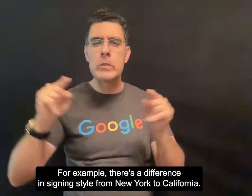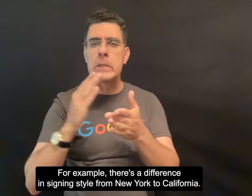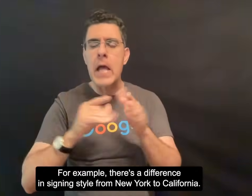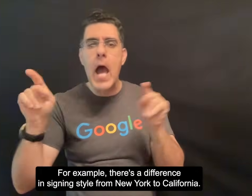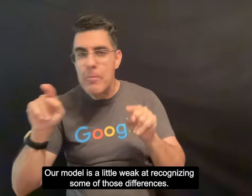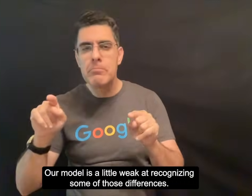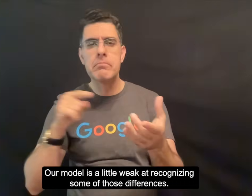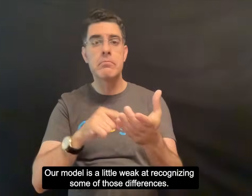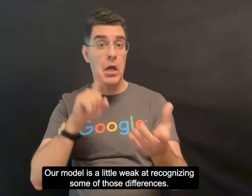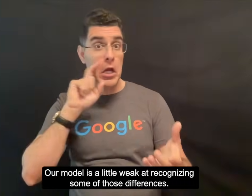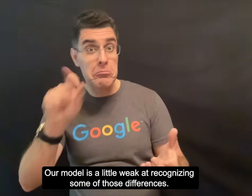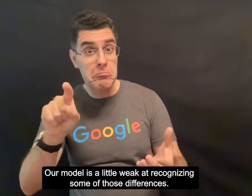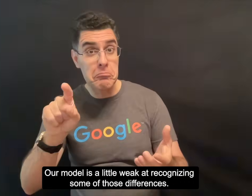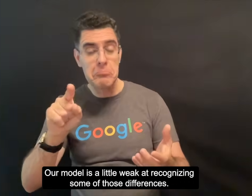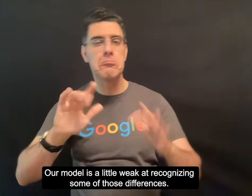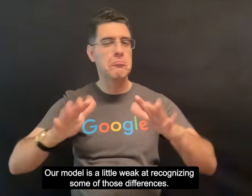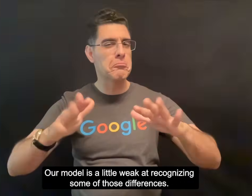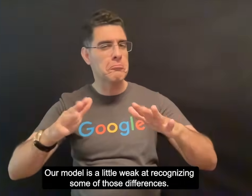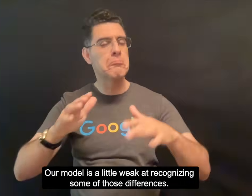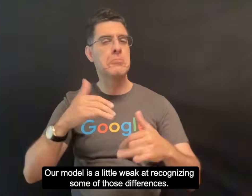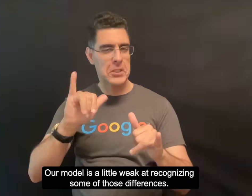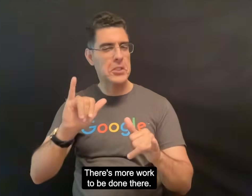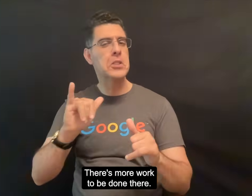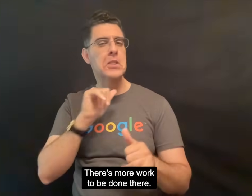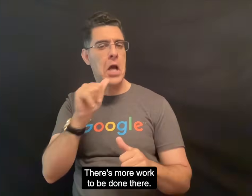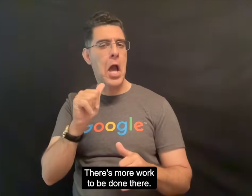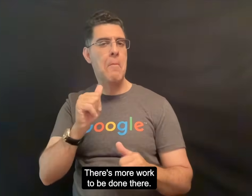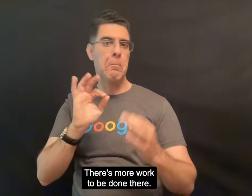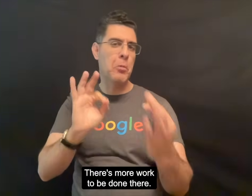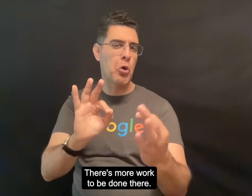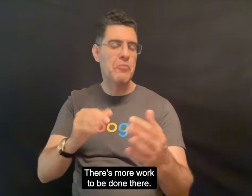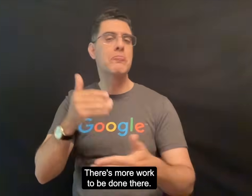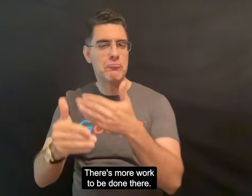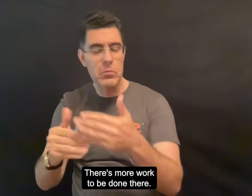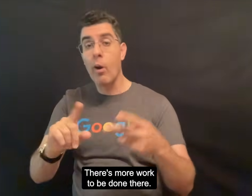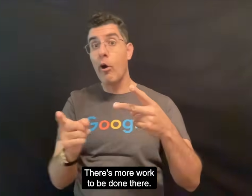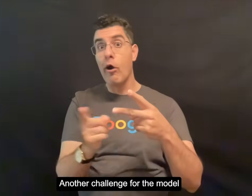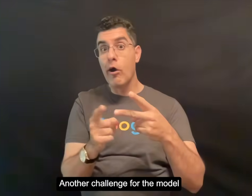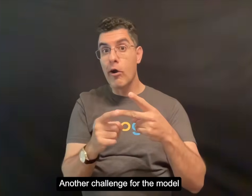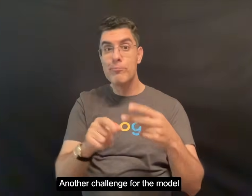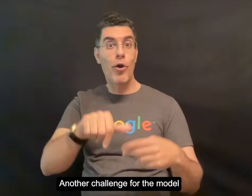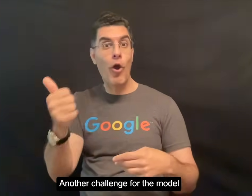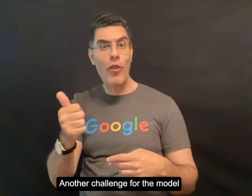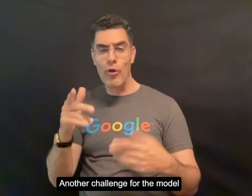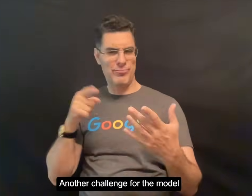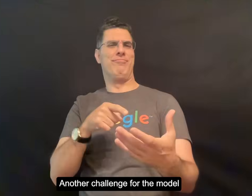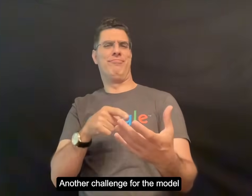California. Our model is a little weak at recognizing some of those differences. There's more work to be done there. Another challenge for the